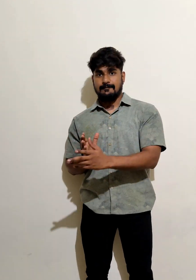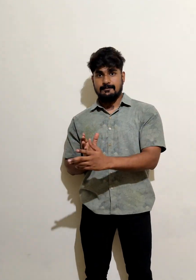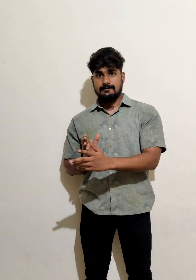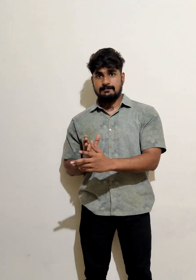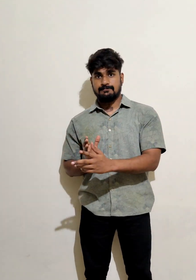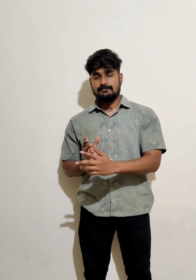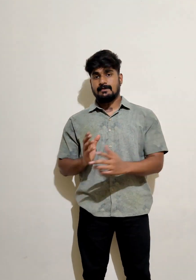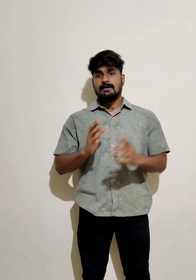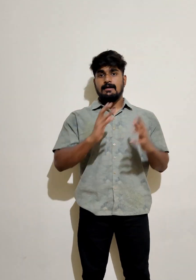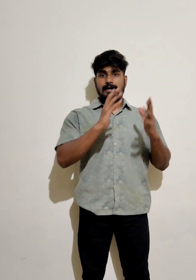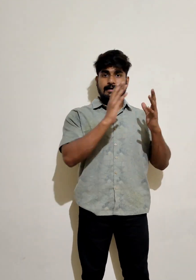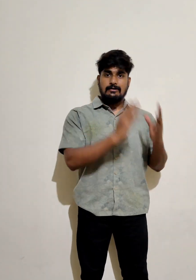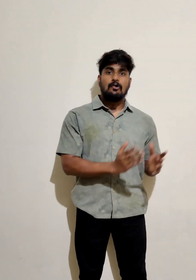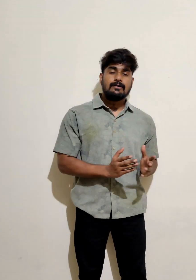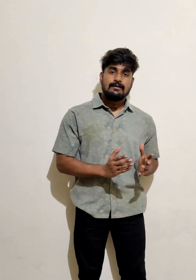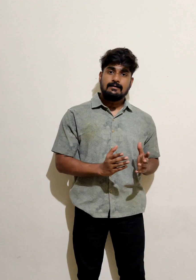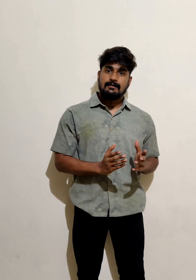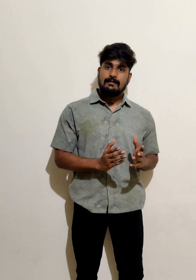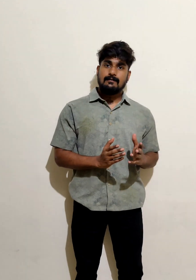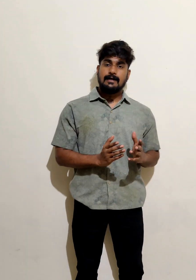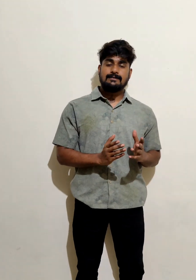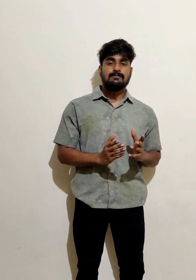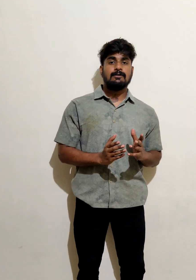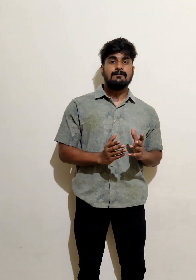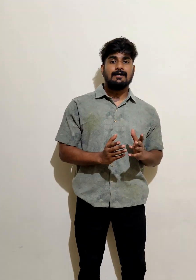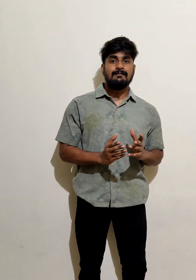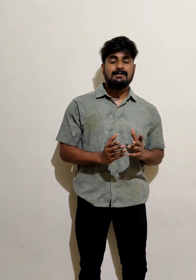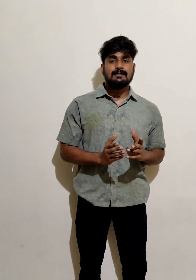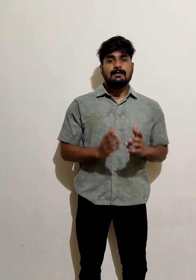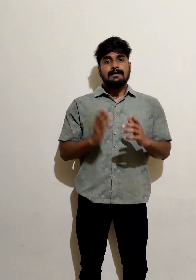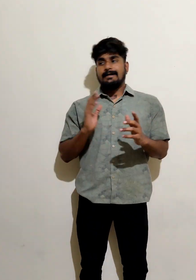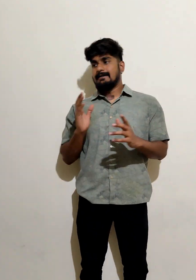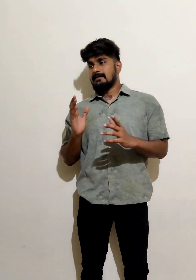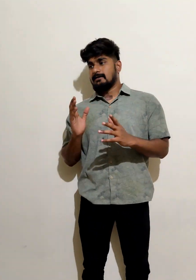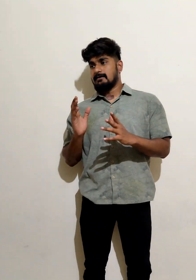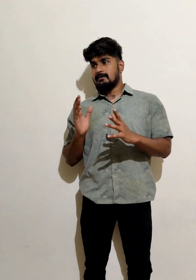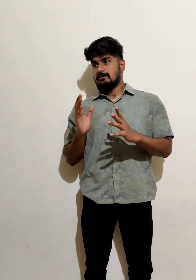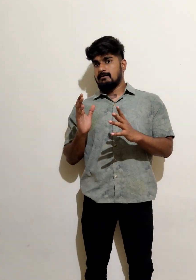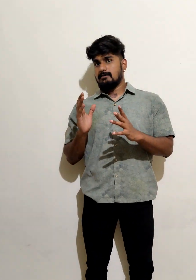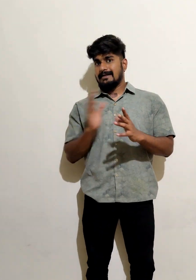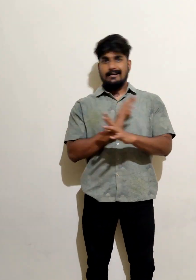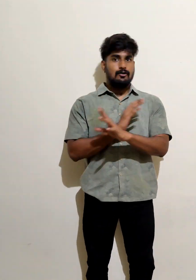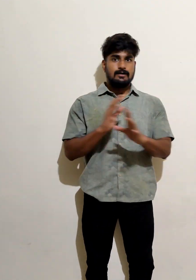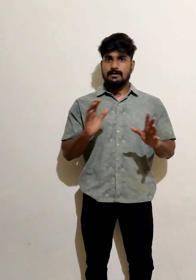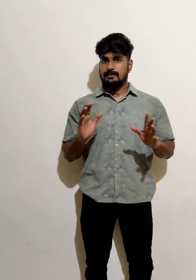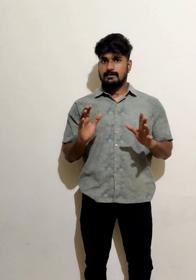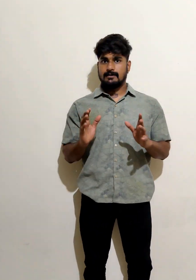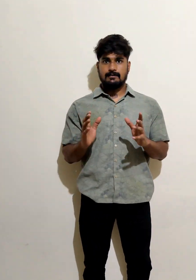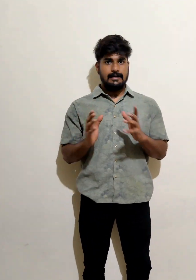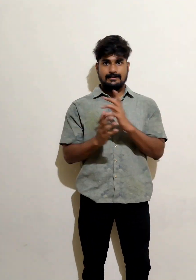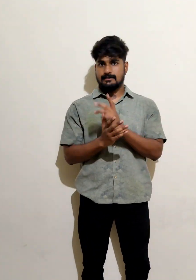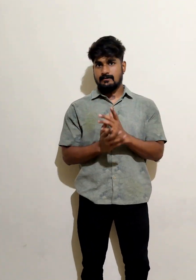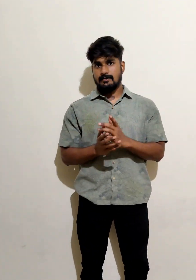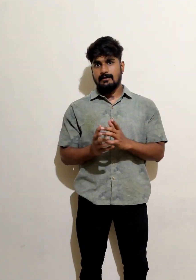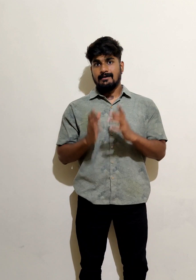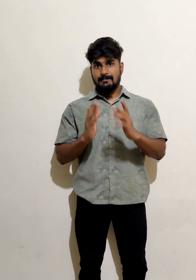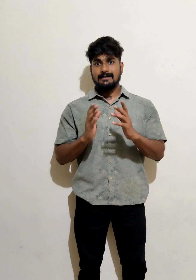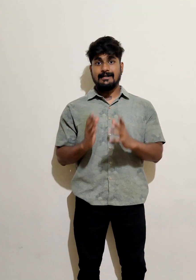level, and non-access modifier means it cannot the access level, but